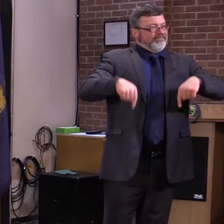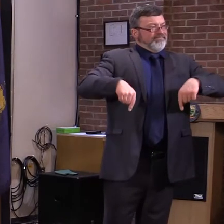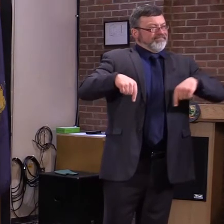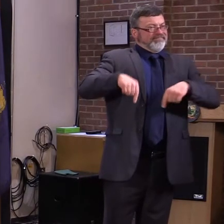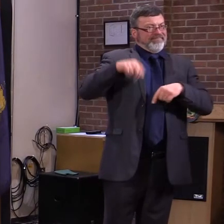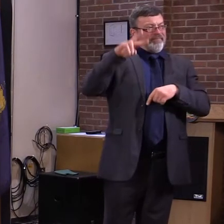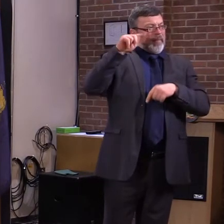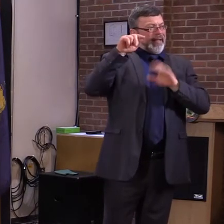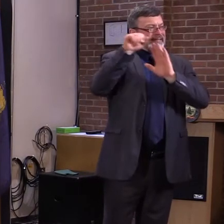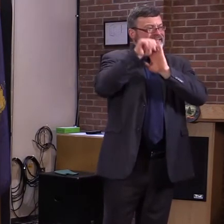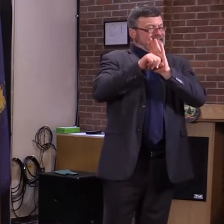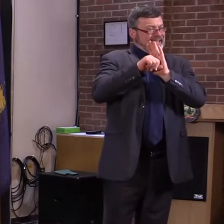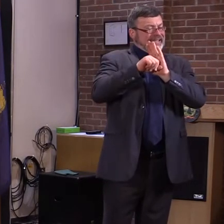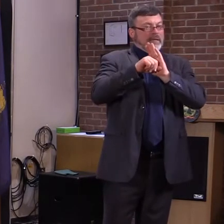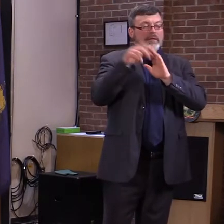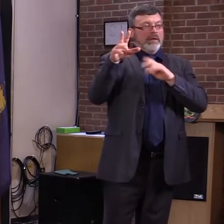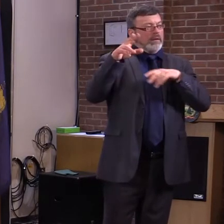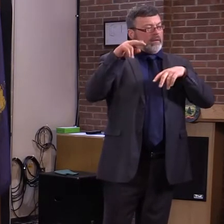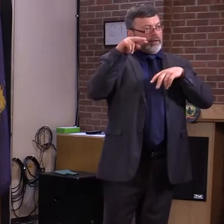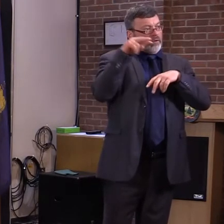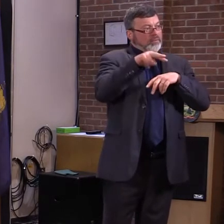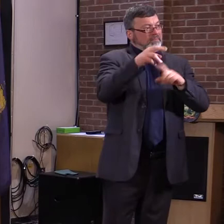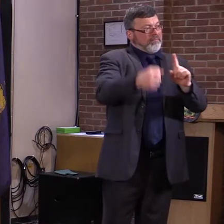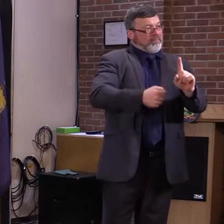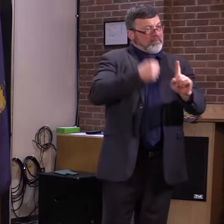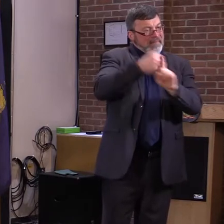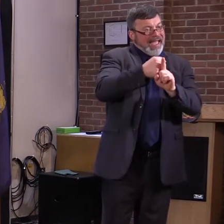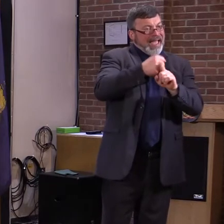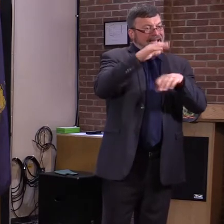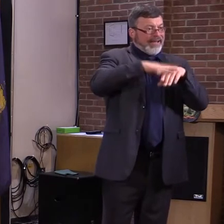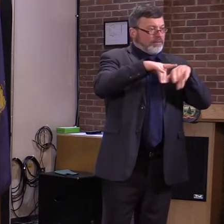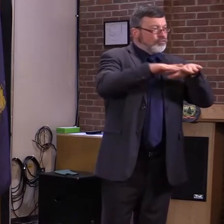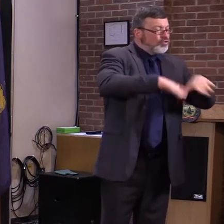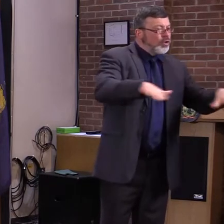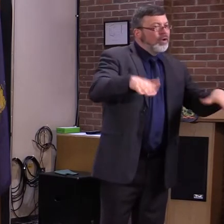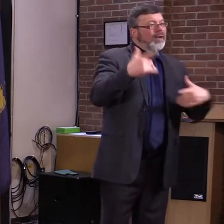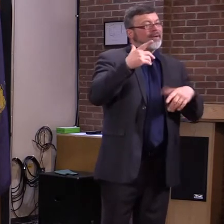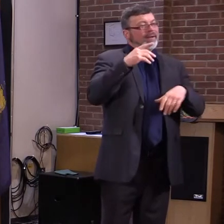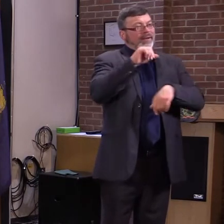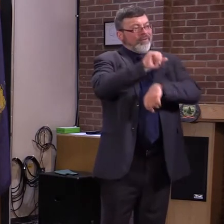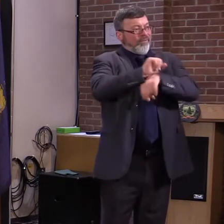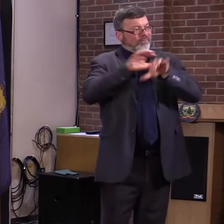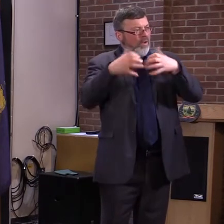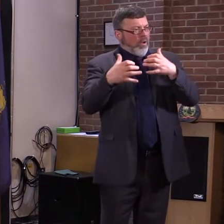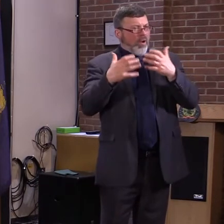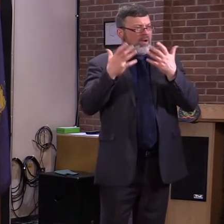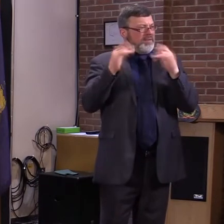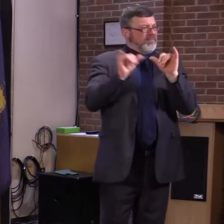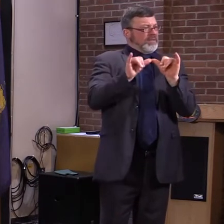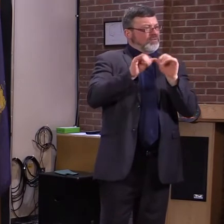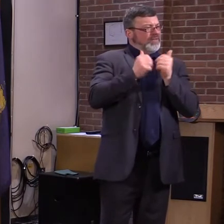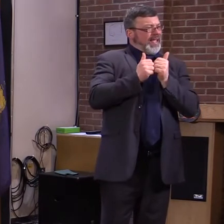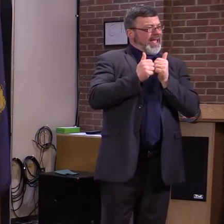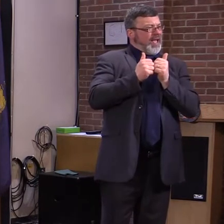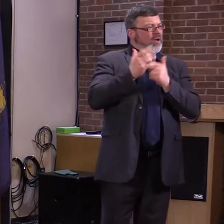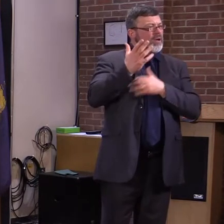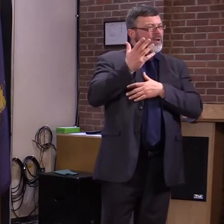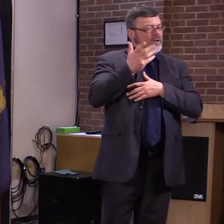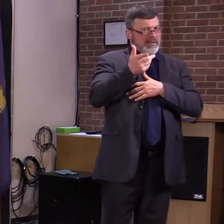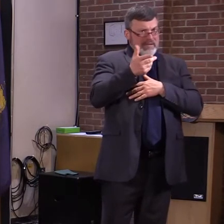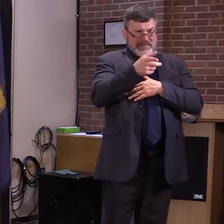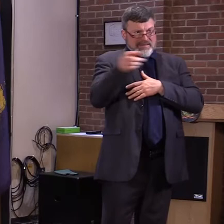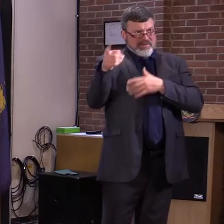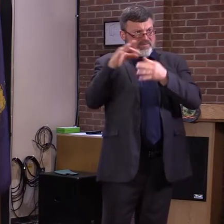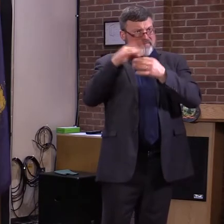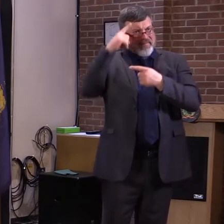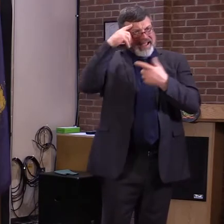children, frontline workers, really all groups of people? You know, if these people can't seek mental health services, how does that come to the